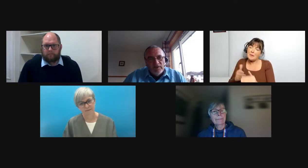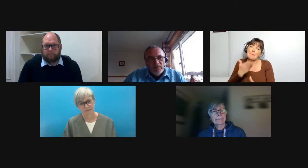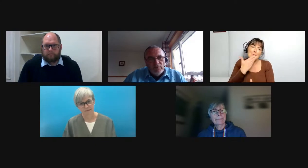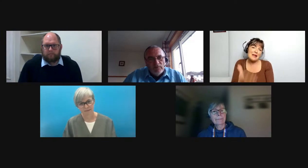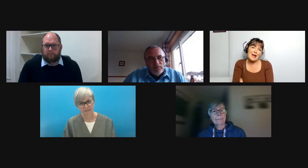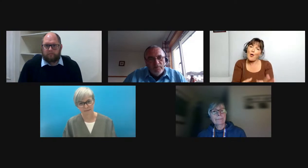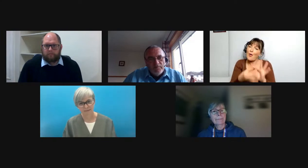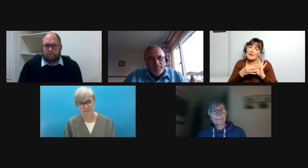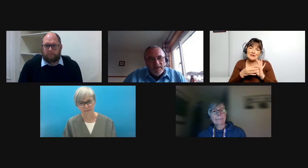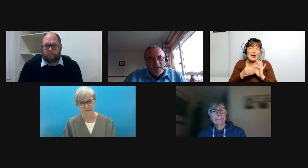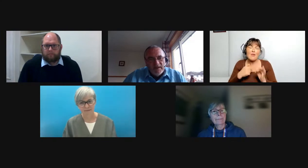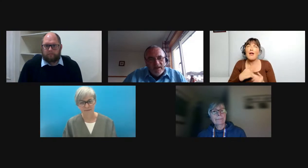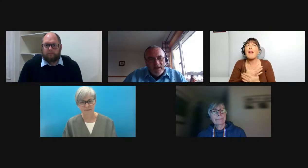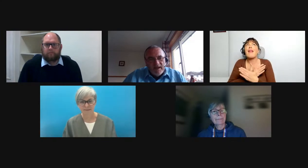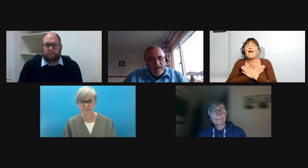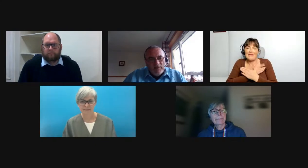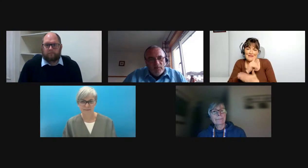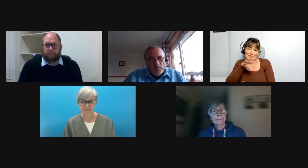and join our youth forum.